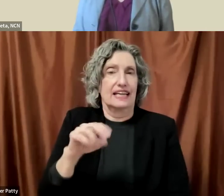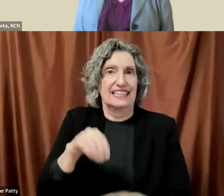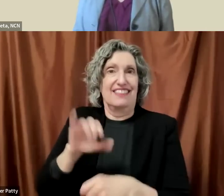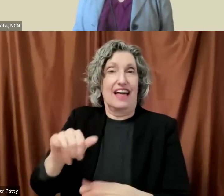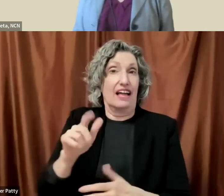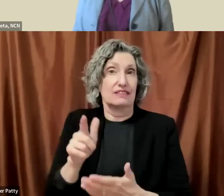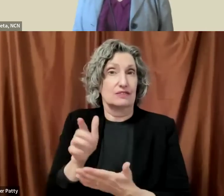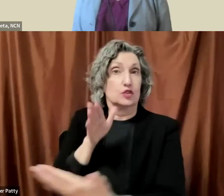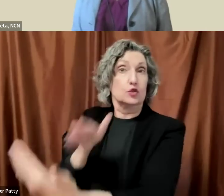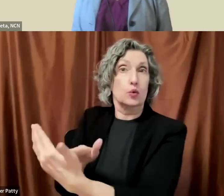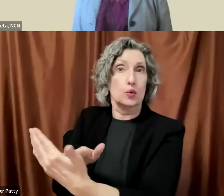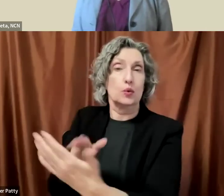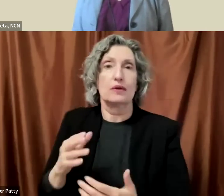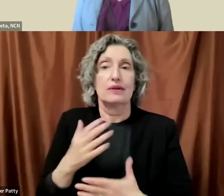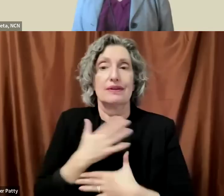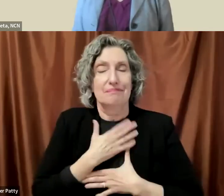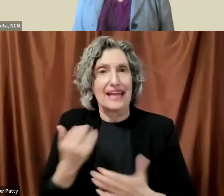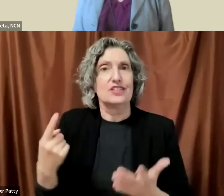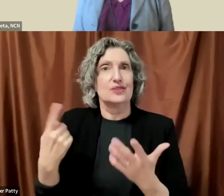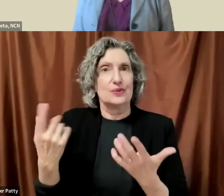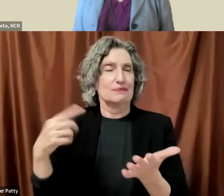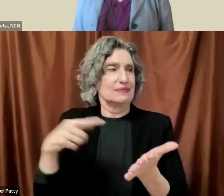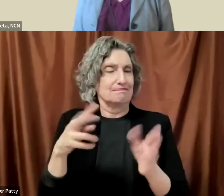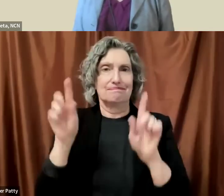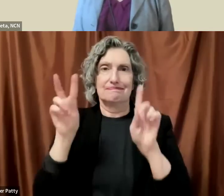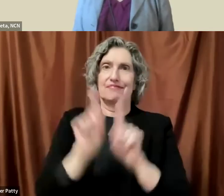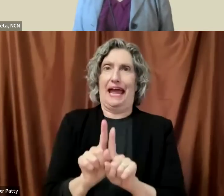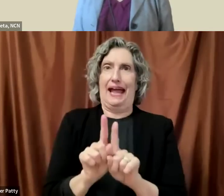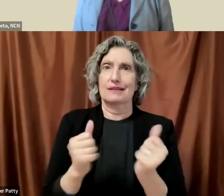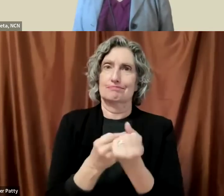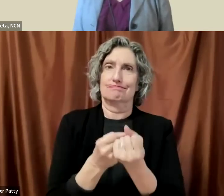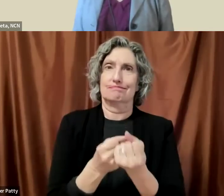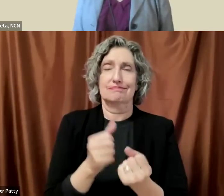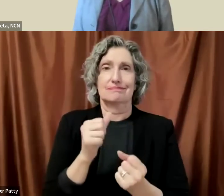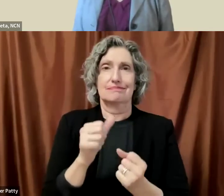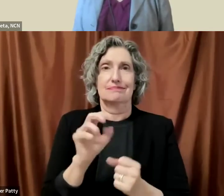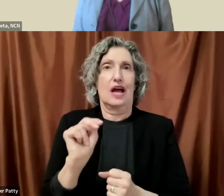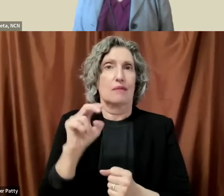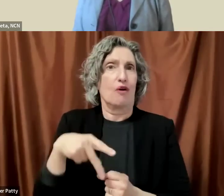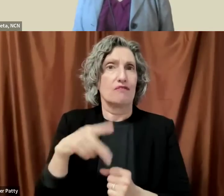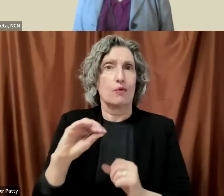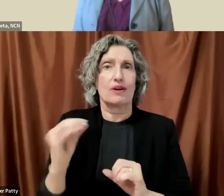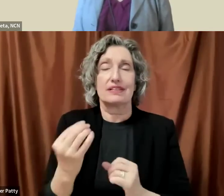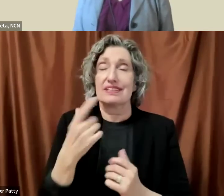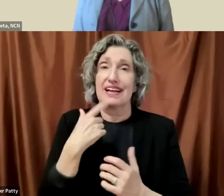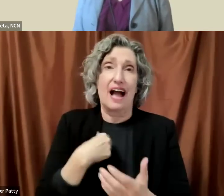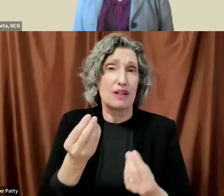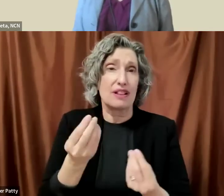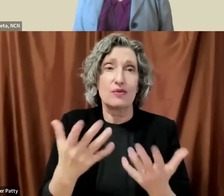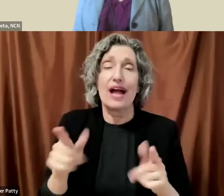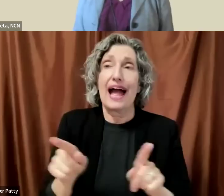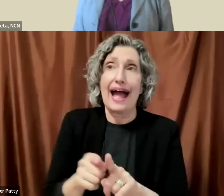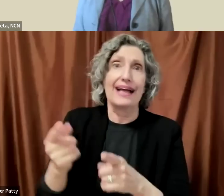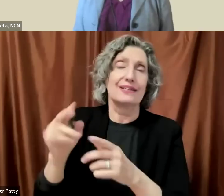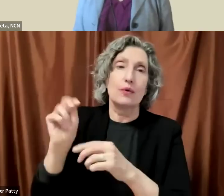and to get to stand alongside nonprofits. And I hope that you were aware that, you know, as there is news that